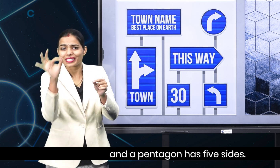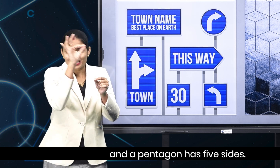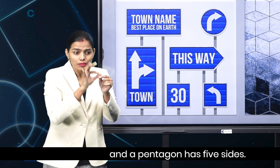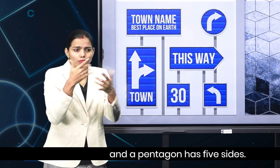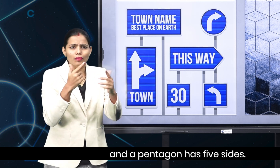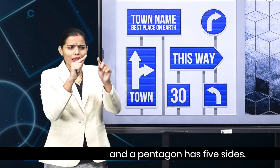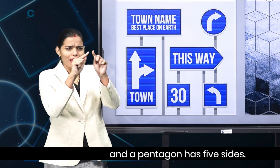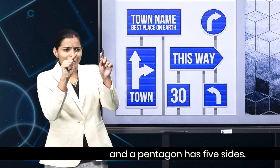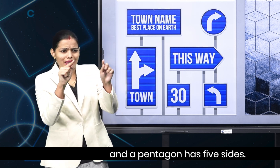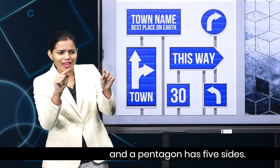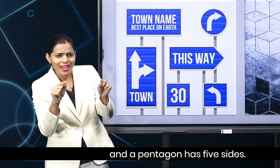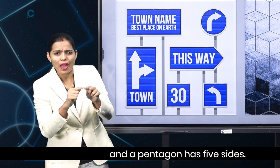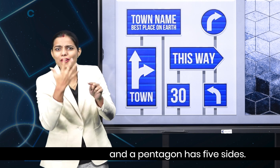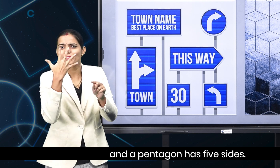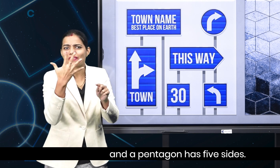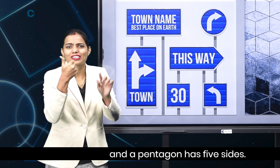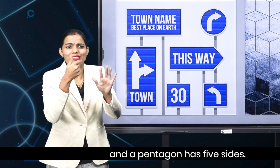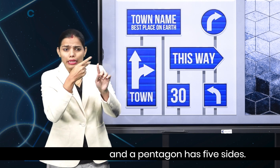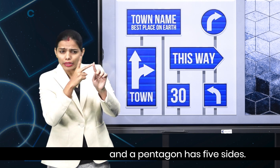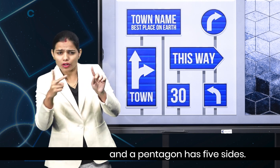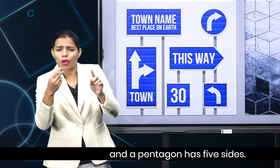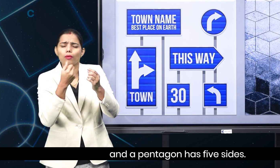and a pentagon has 5 sides.